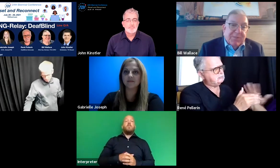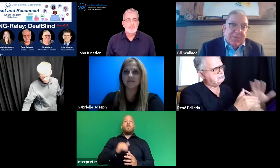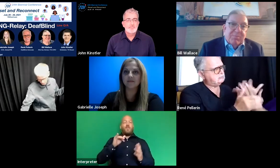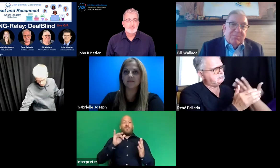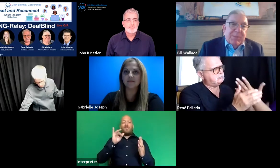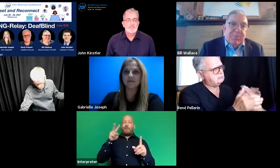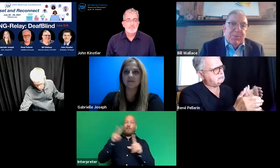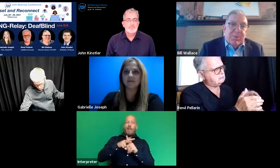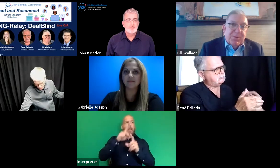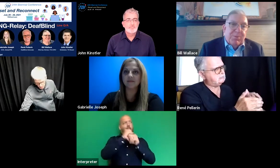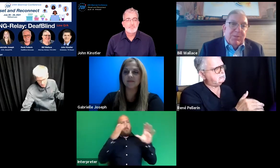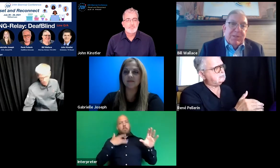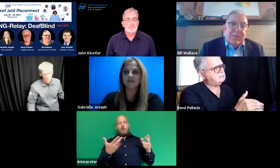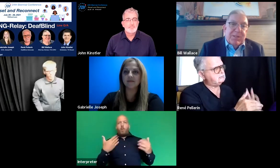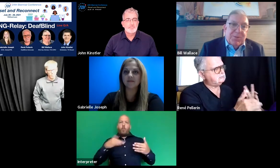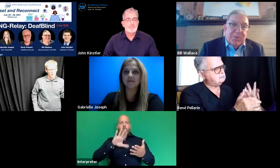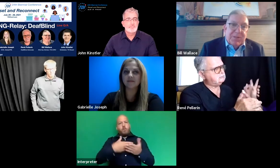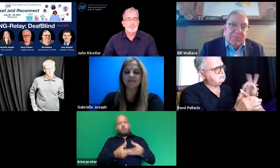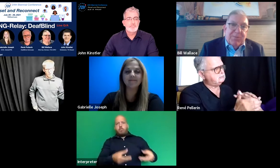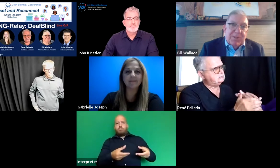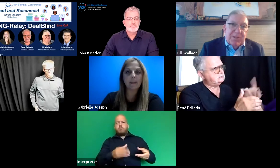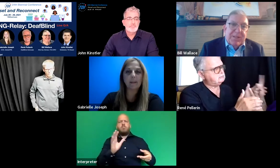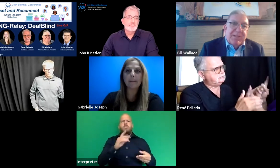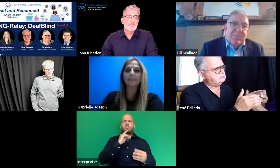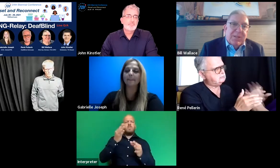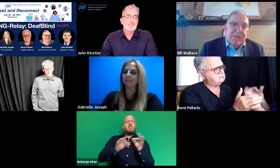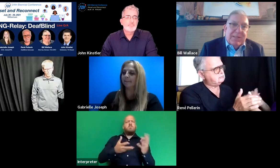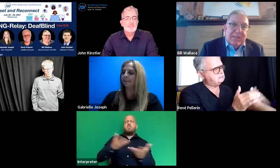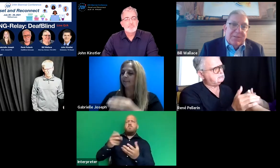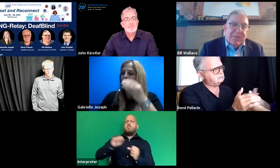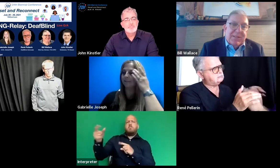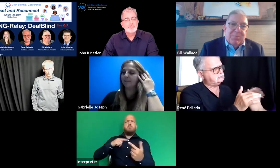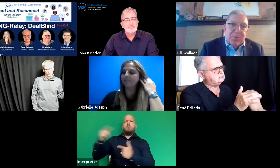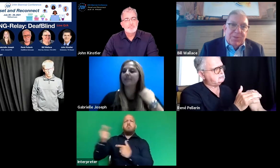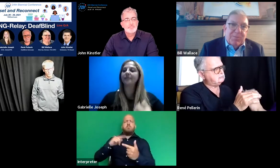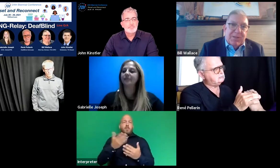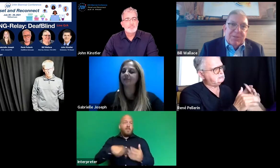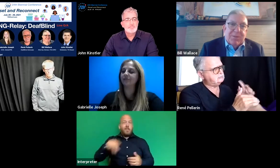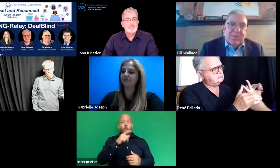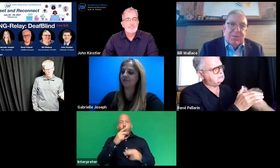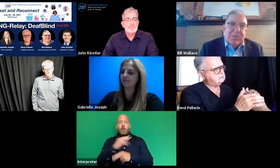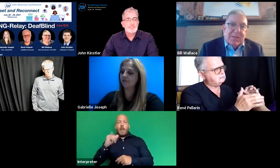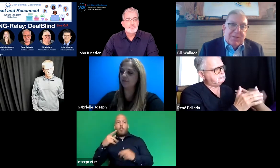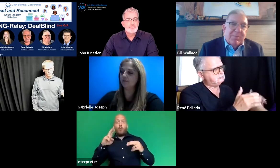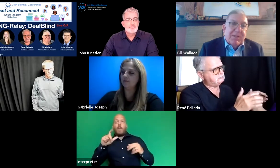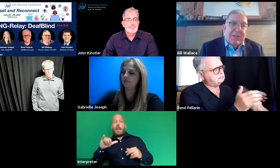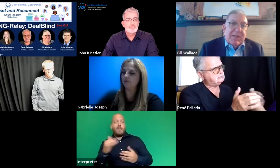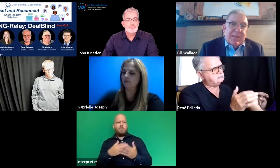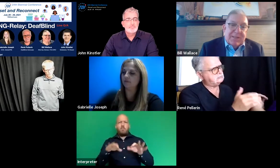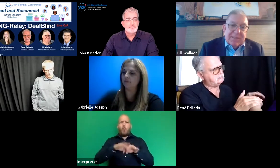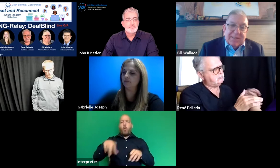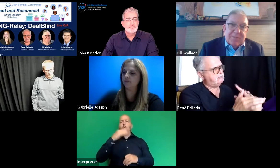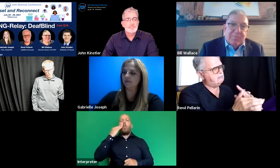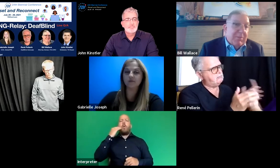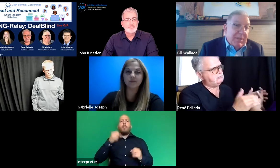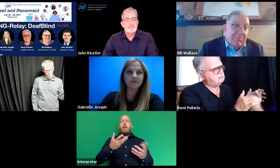love to hear from people who use IP relay, what it is that's important about the service to them,